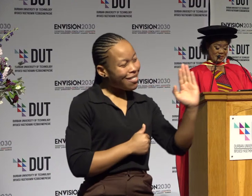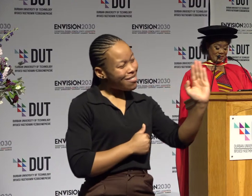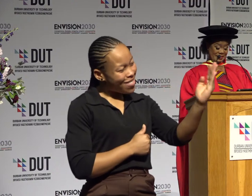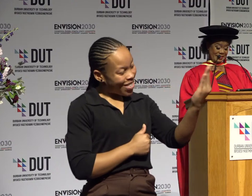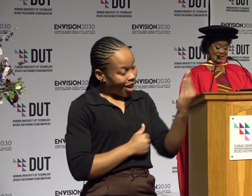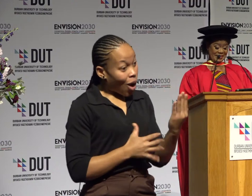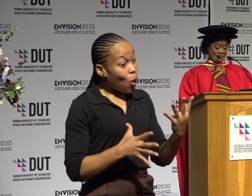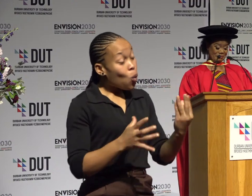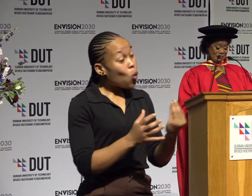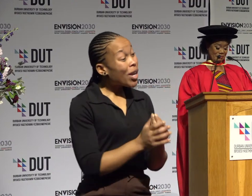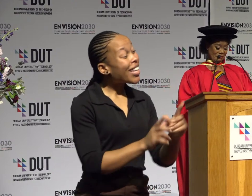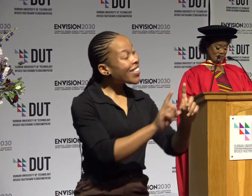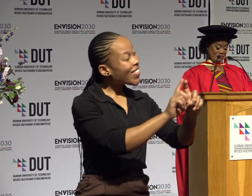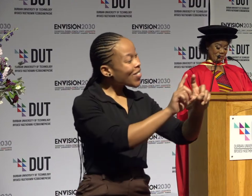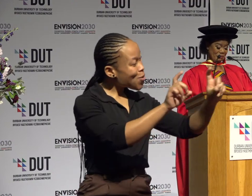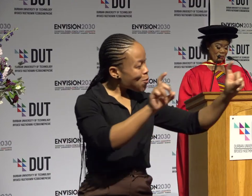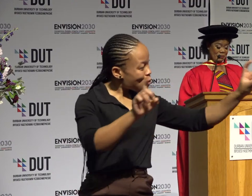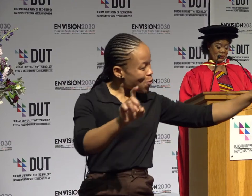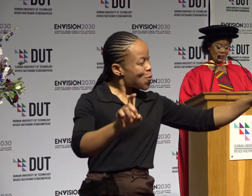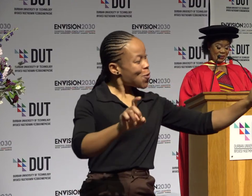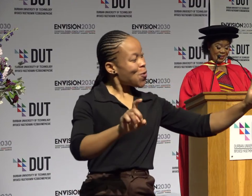people.